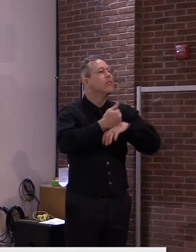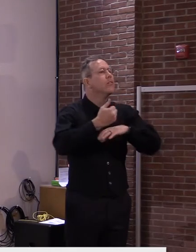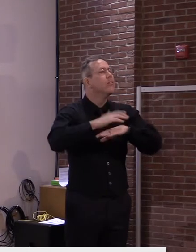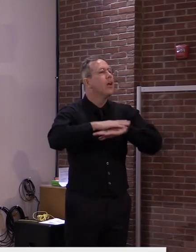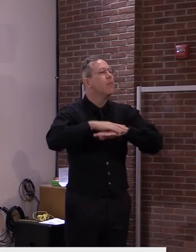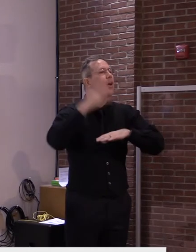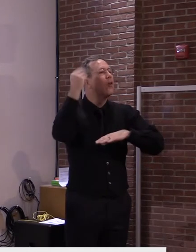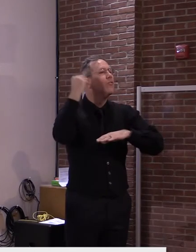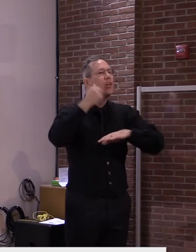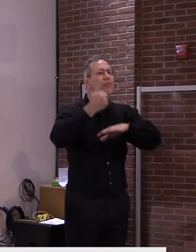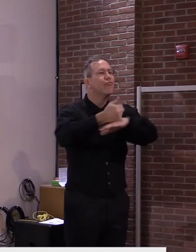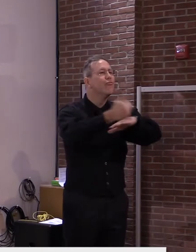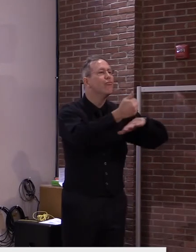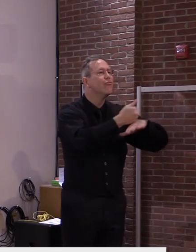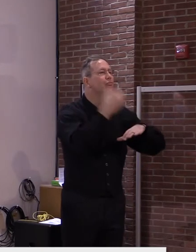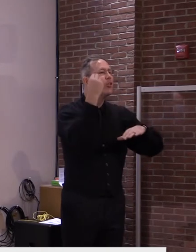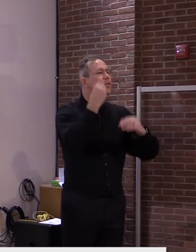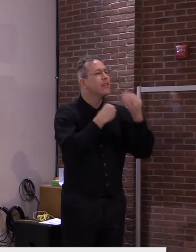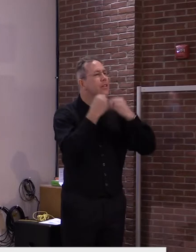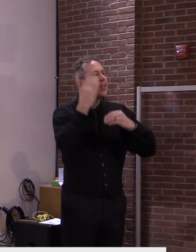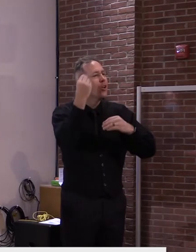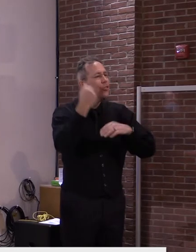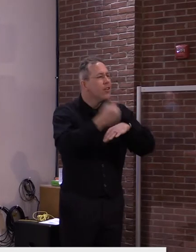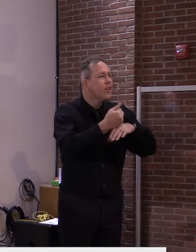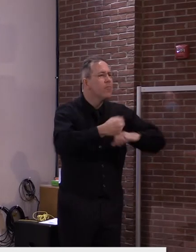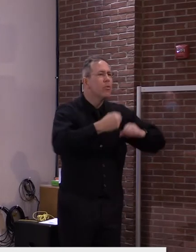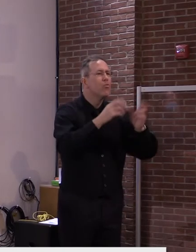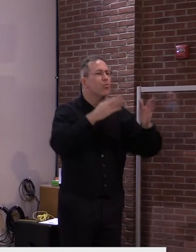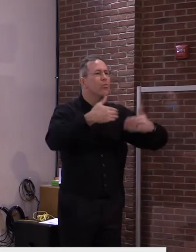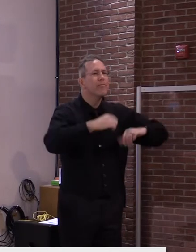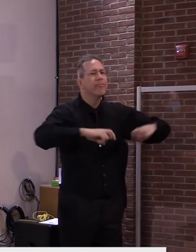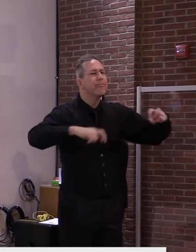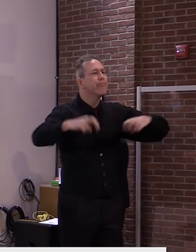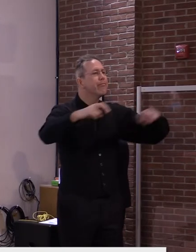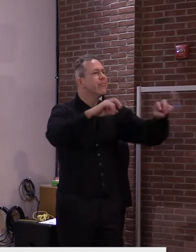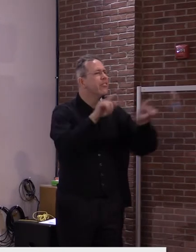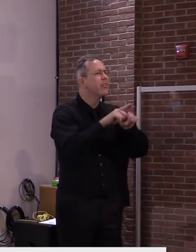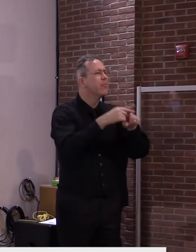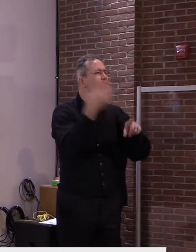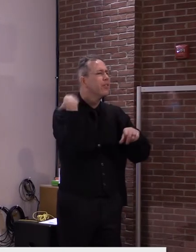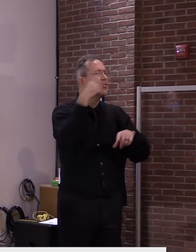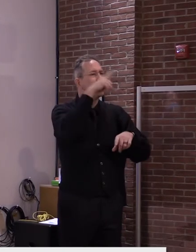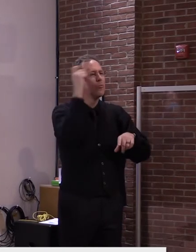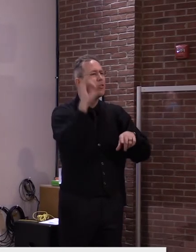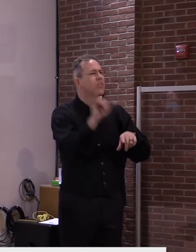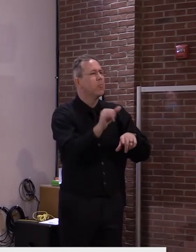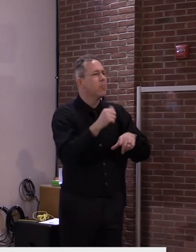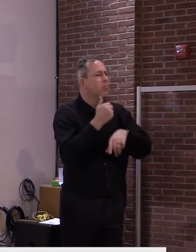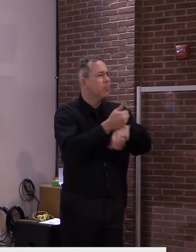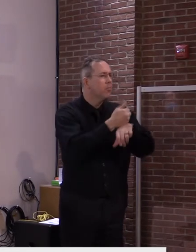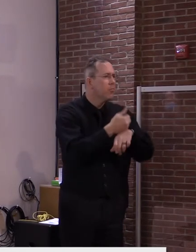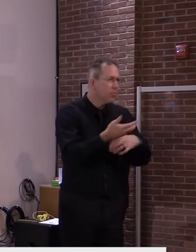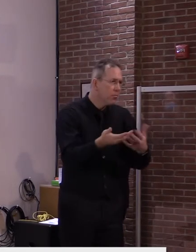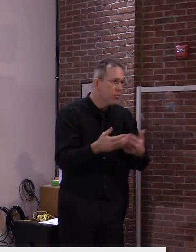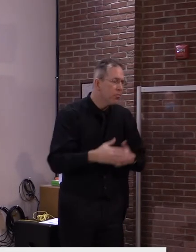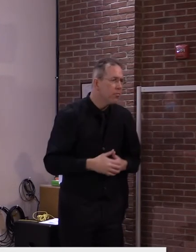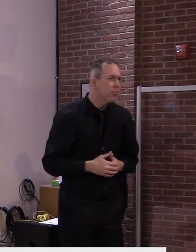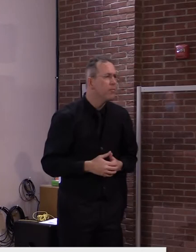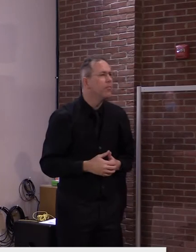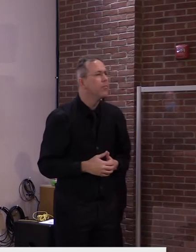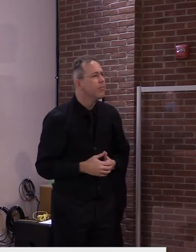that that we put into place will help. So, again, everything that we've done,